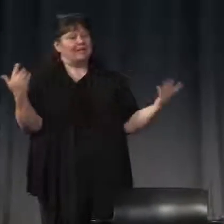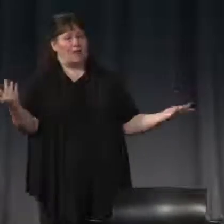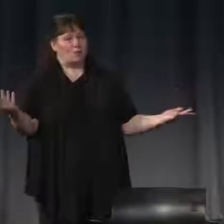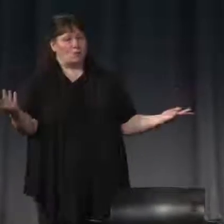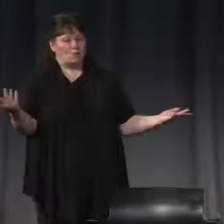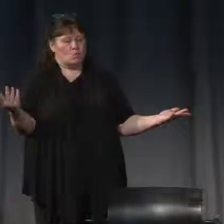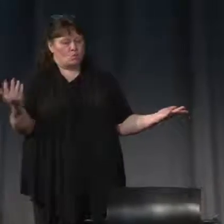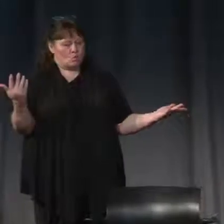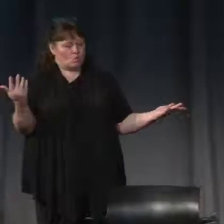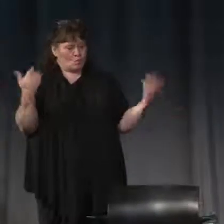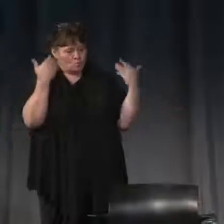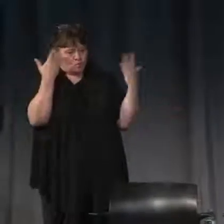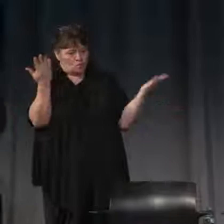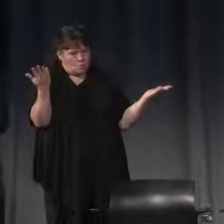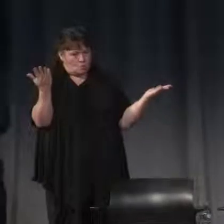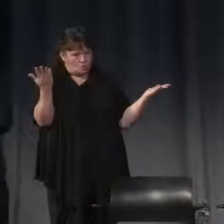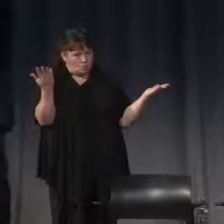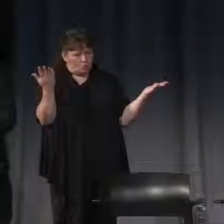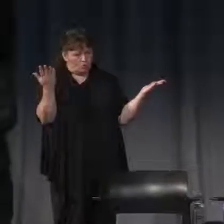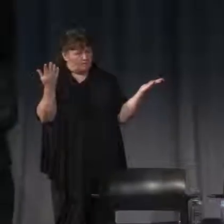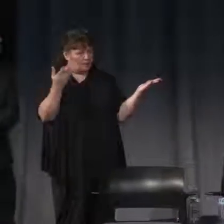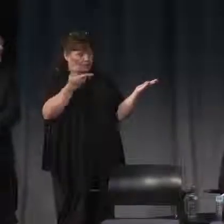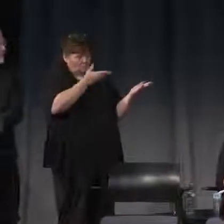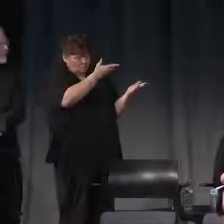I can answer. Maybe some other people have thoughts.